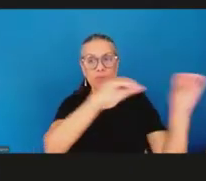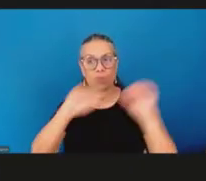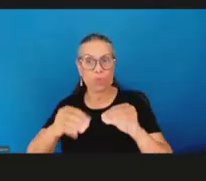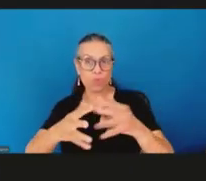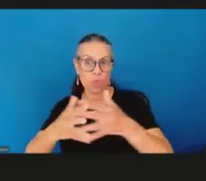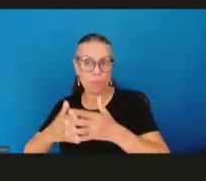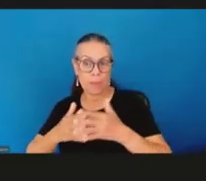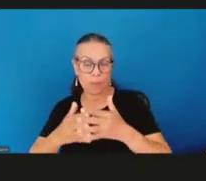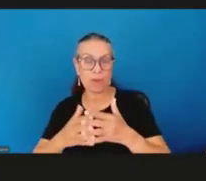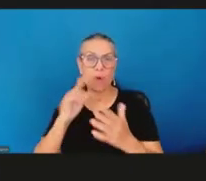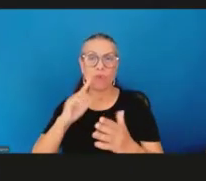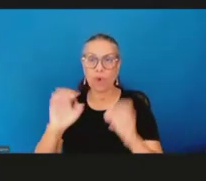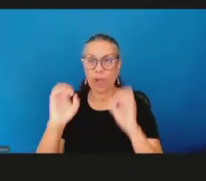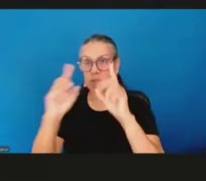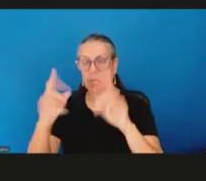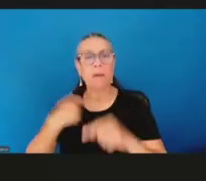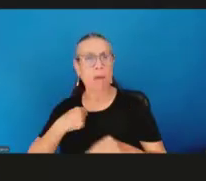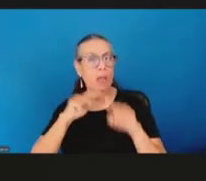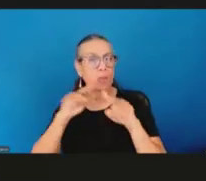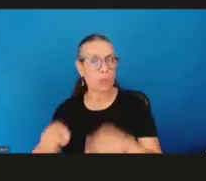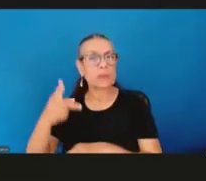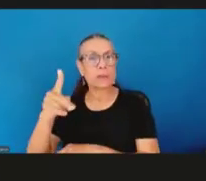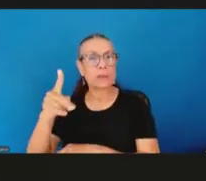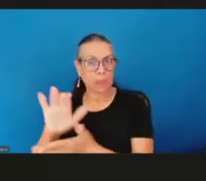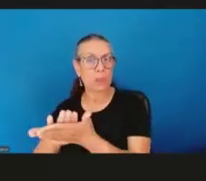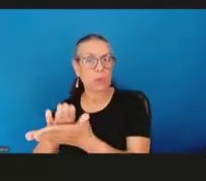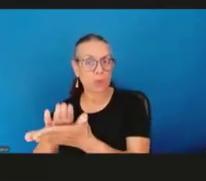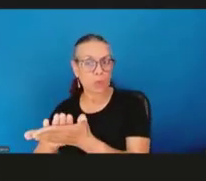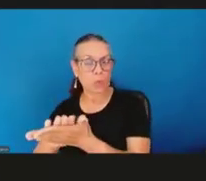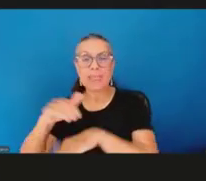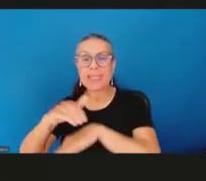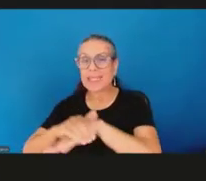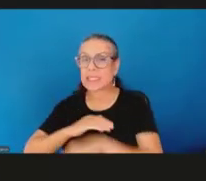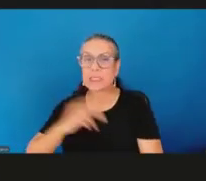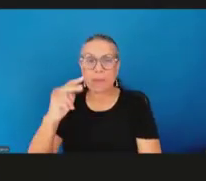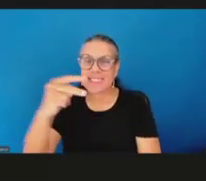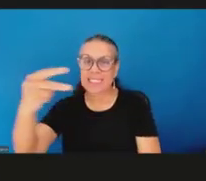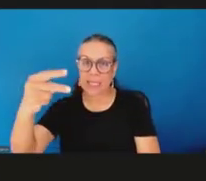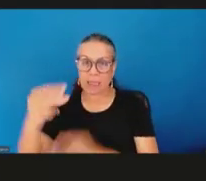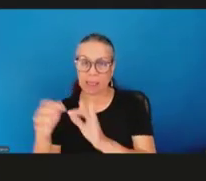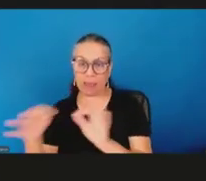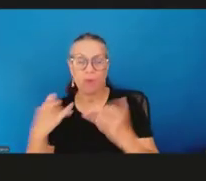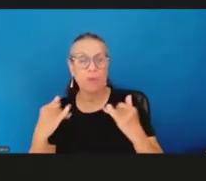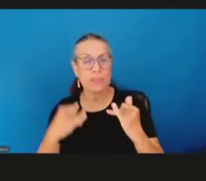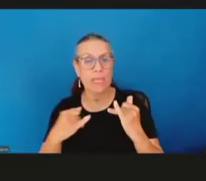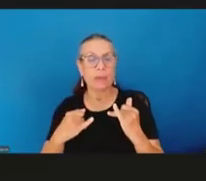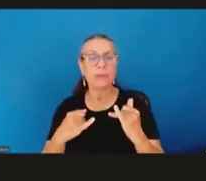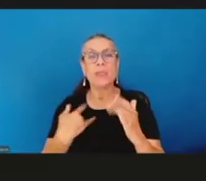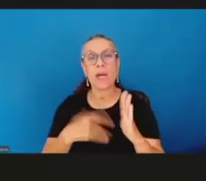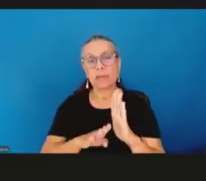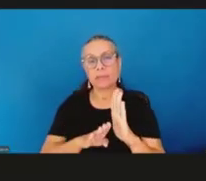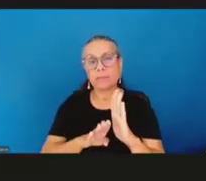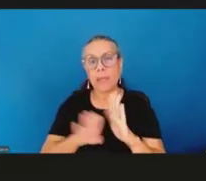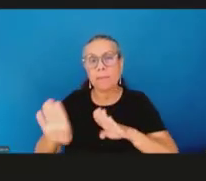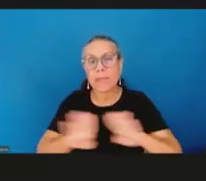educational opportunities, and I went to public school throughout. English is my second language. Currently, I'm a developmental behavioral pediatrician, and I care for